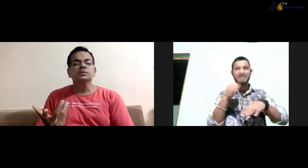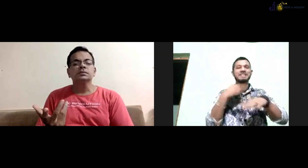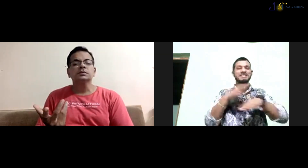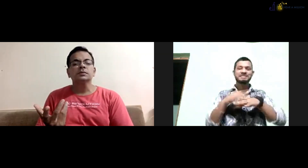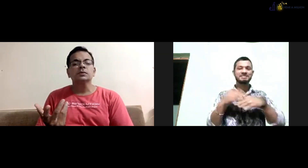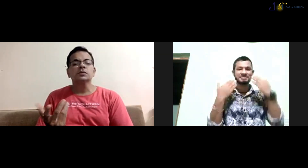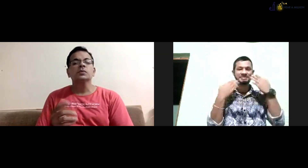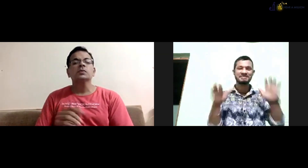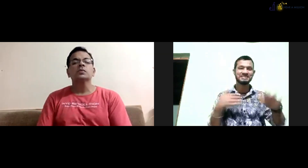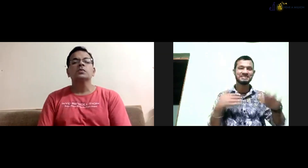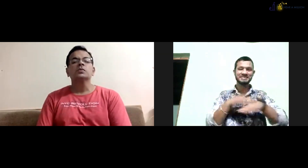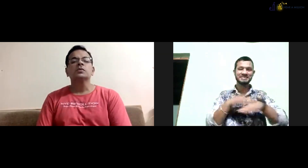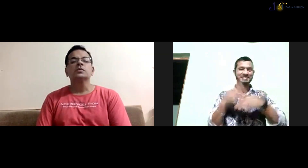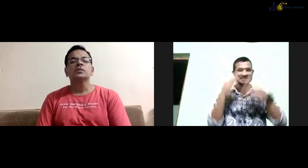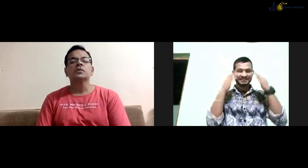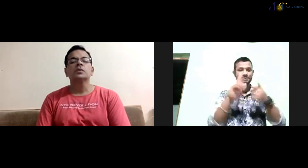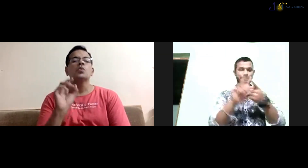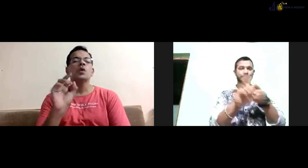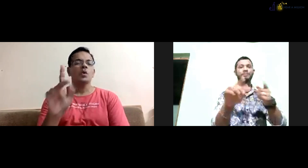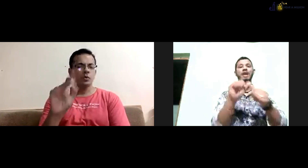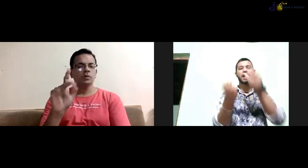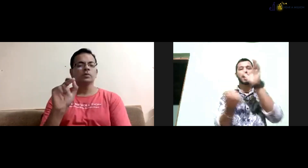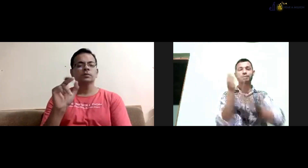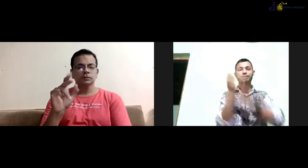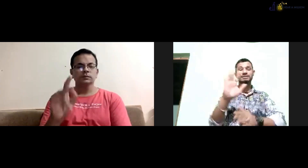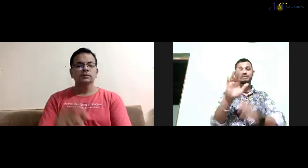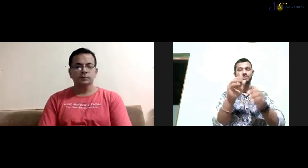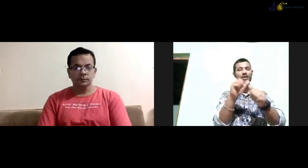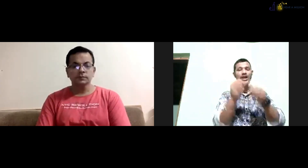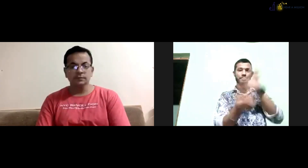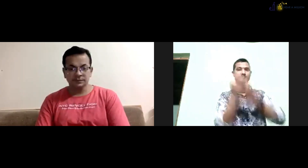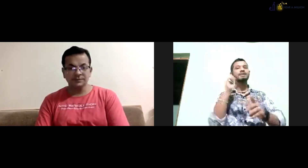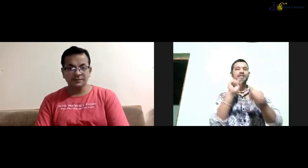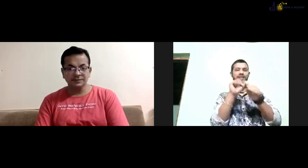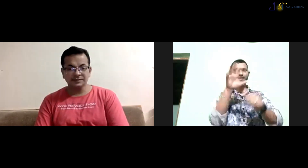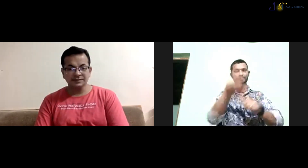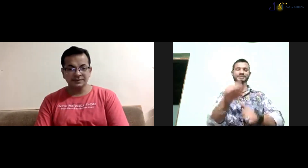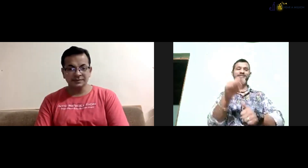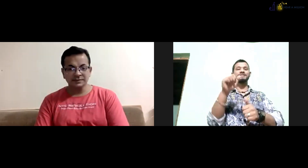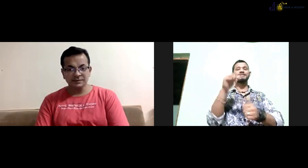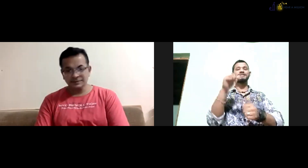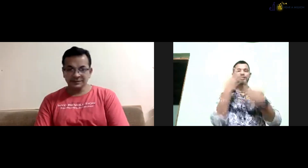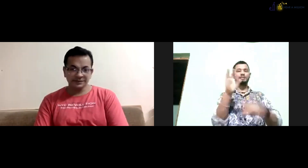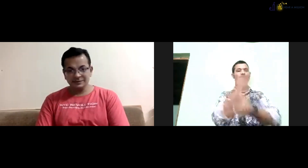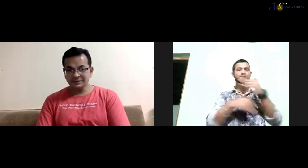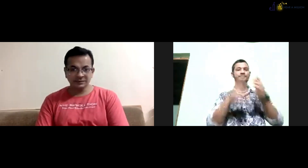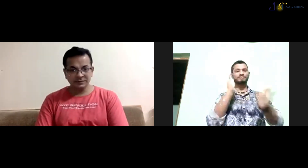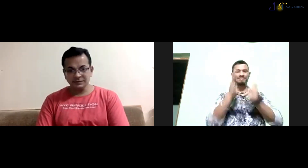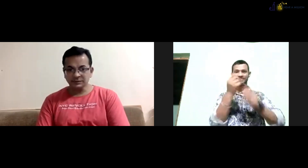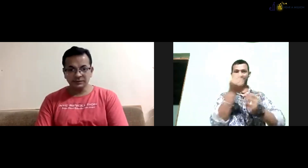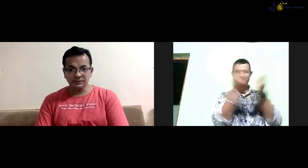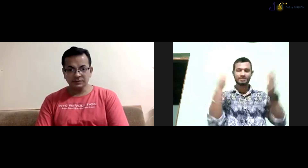Yeah, this support should be come from the association. First associations, as I can